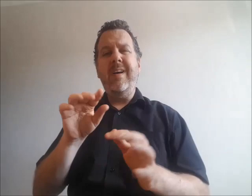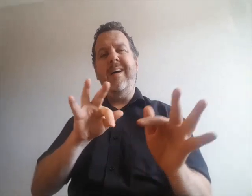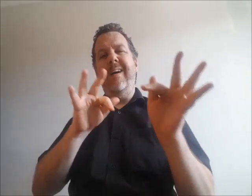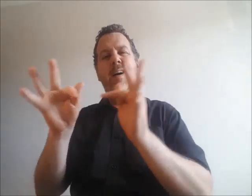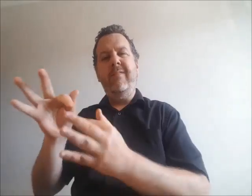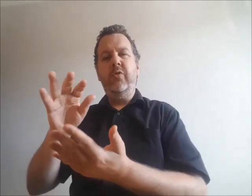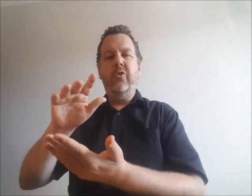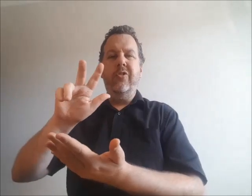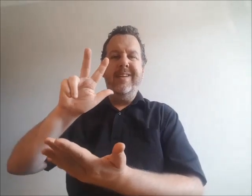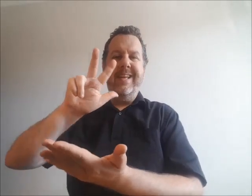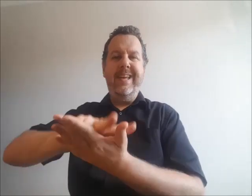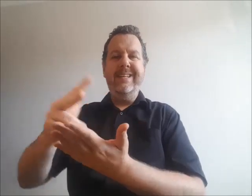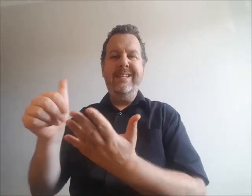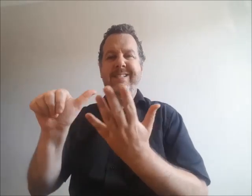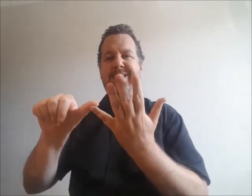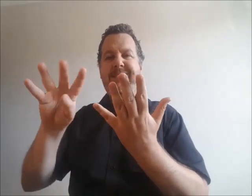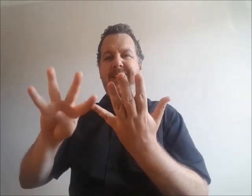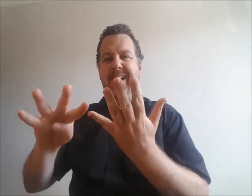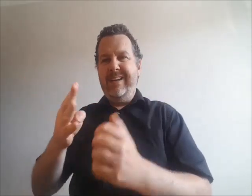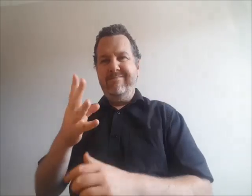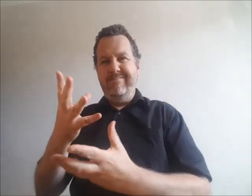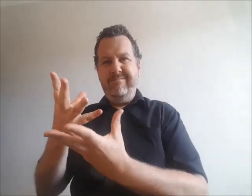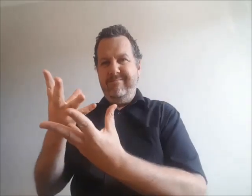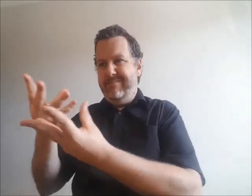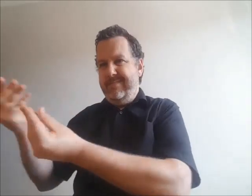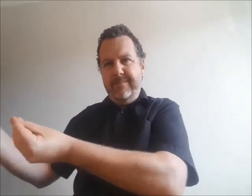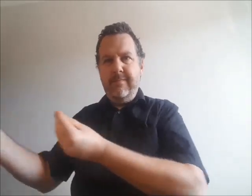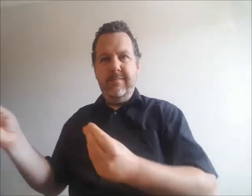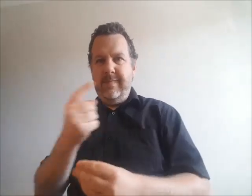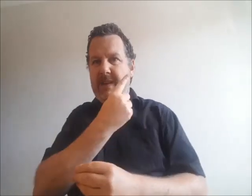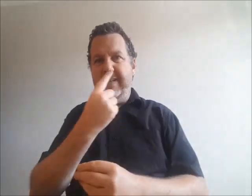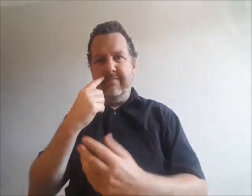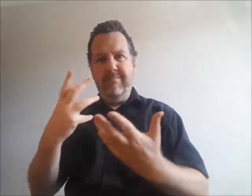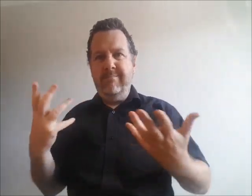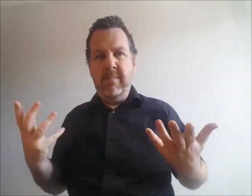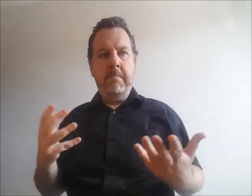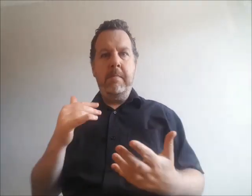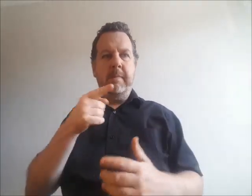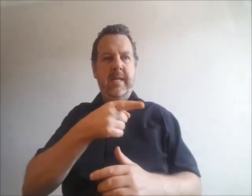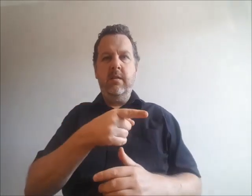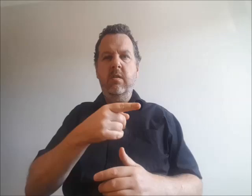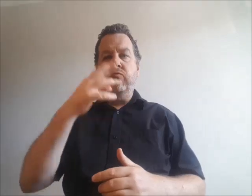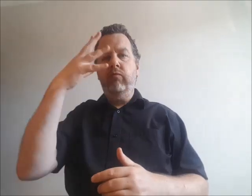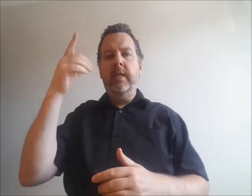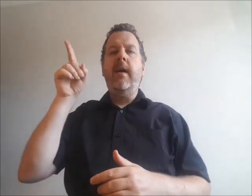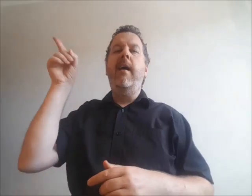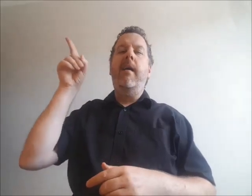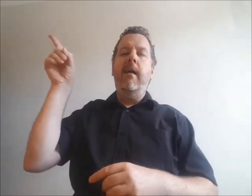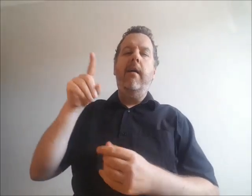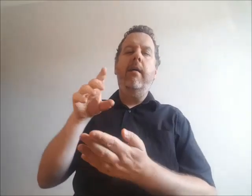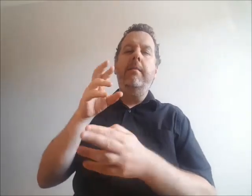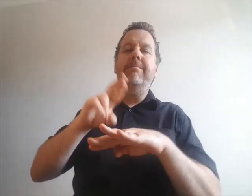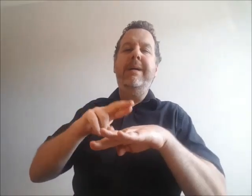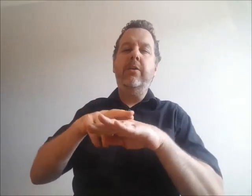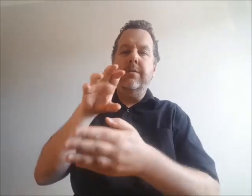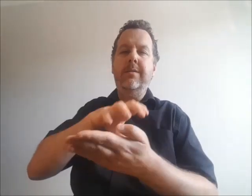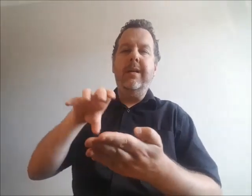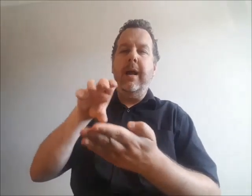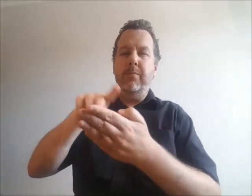Now, after 1869, we don't have any evidence, or at least I don't have any evidence. Maybe at that time there was a realization